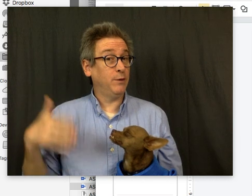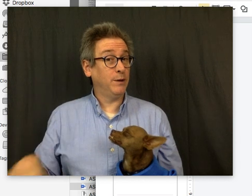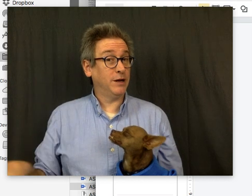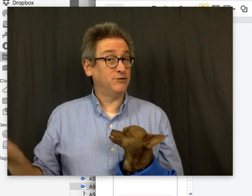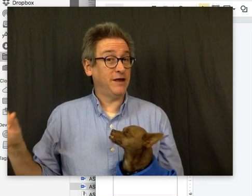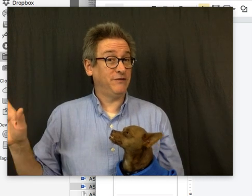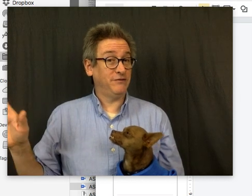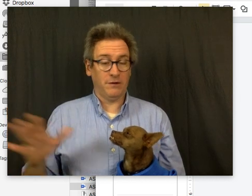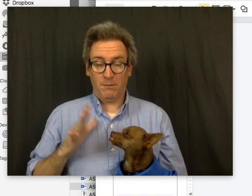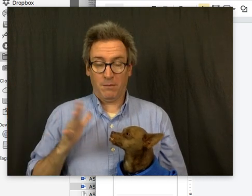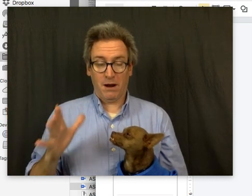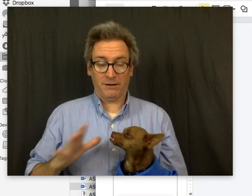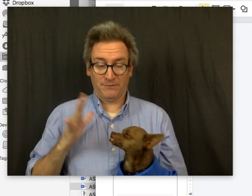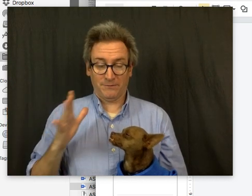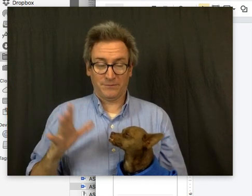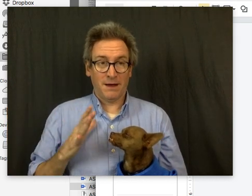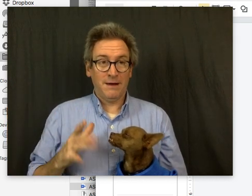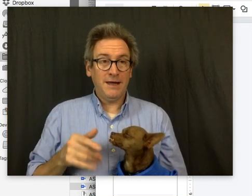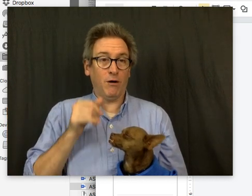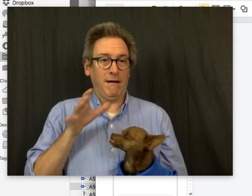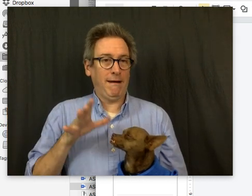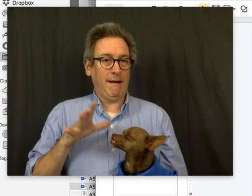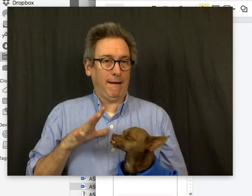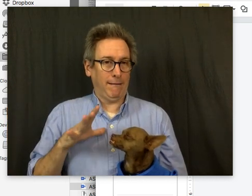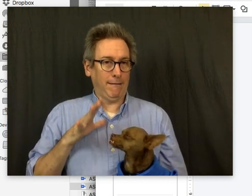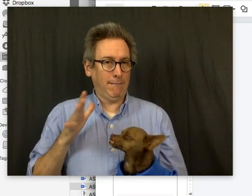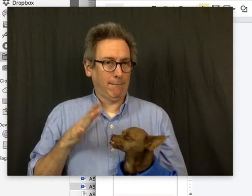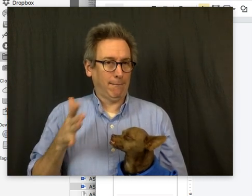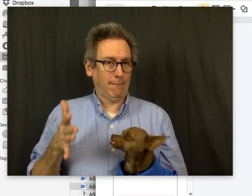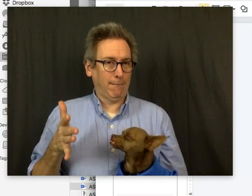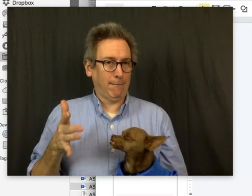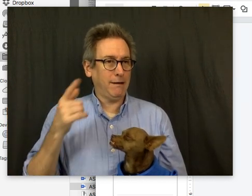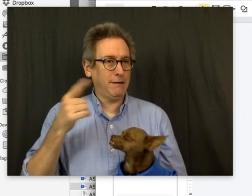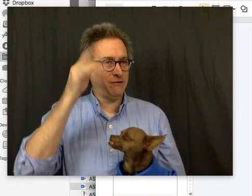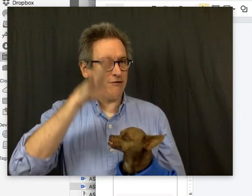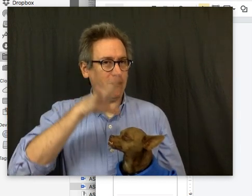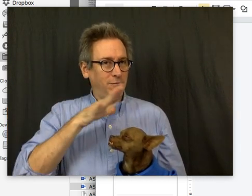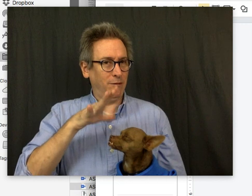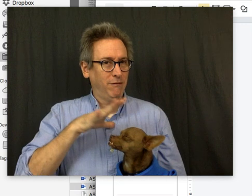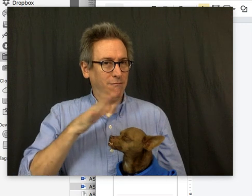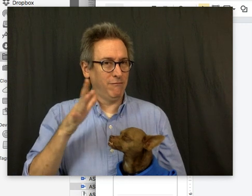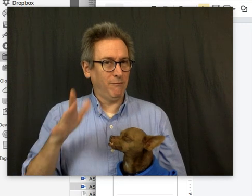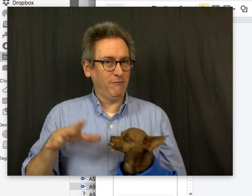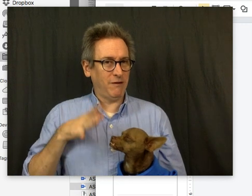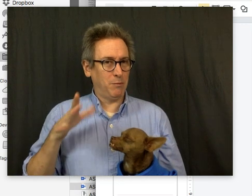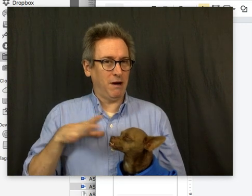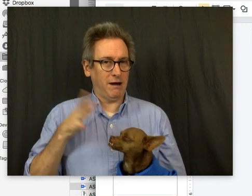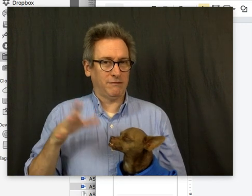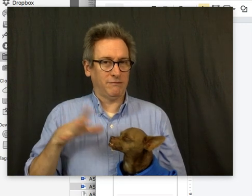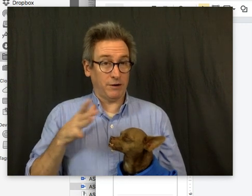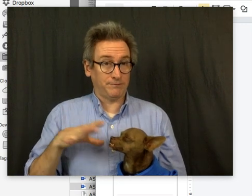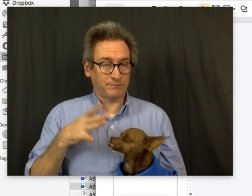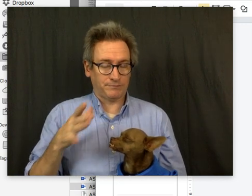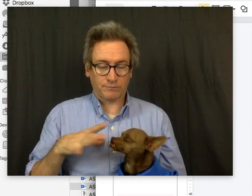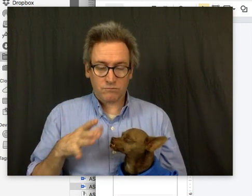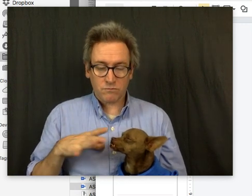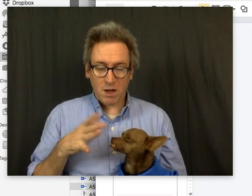where we wear dresses, polite. Your lady, he's a gentleman. Very polite,